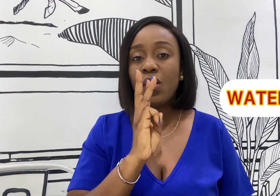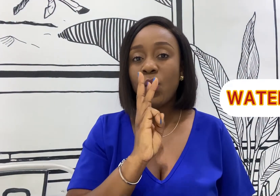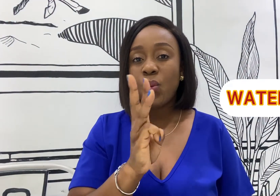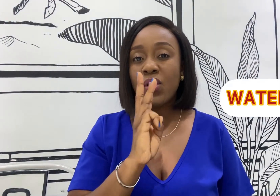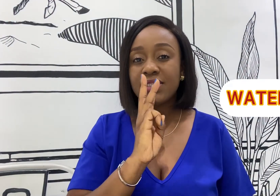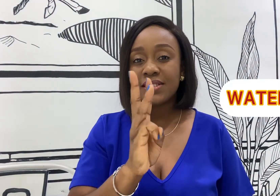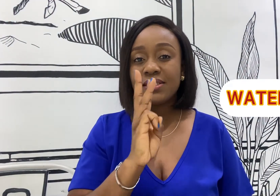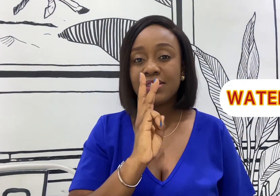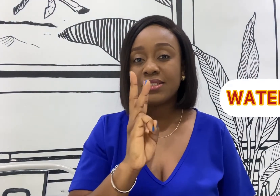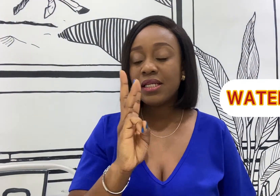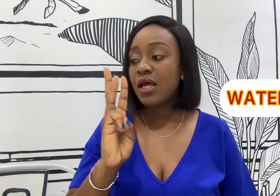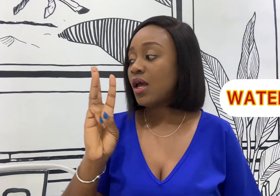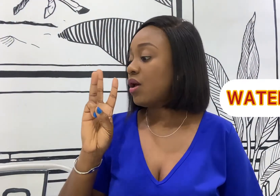Water.